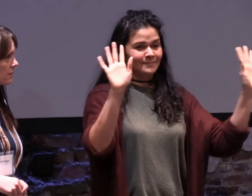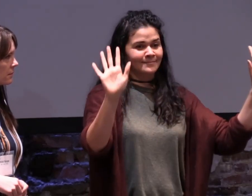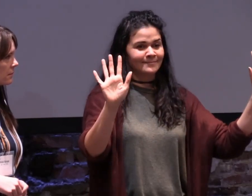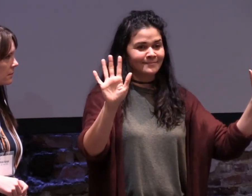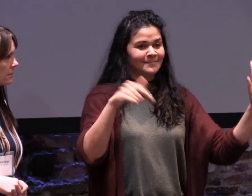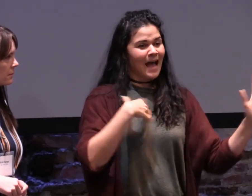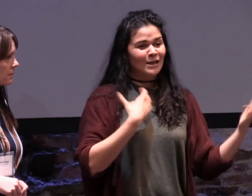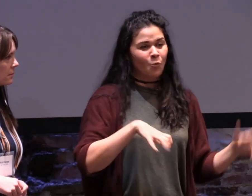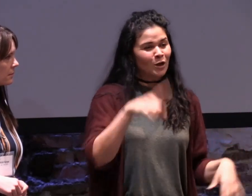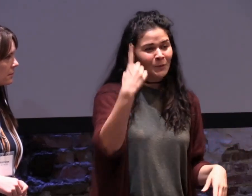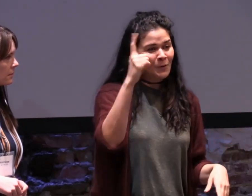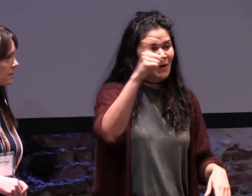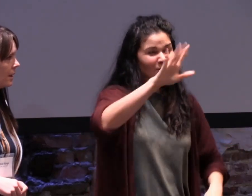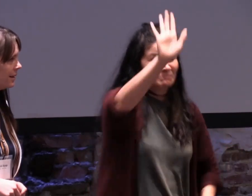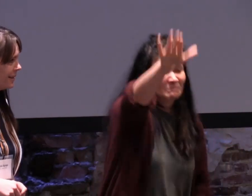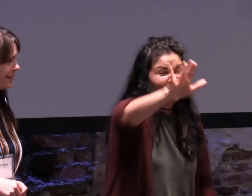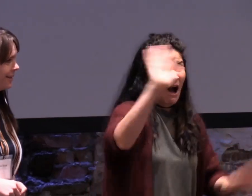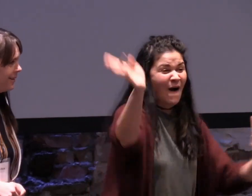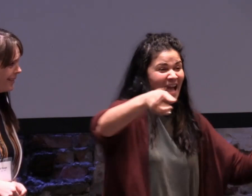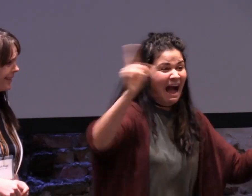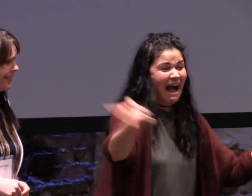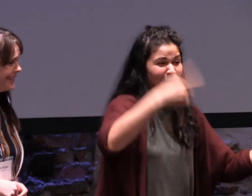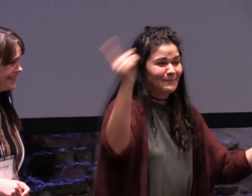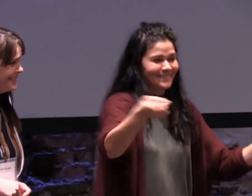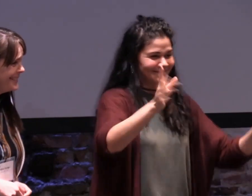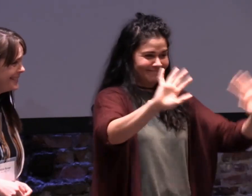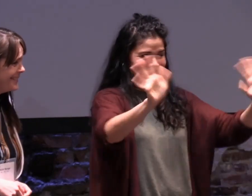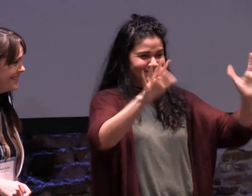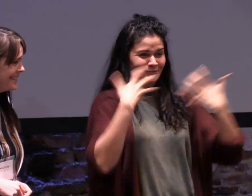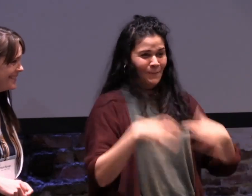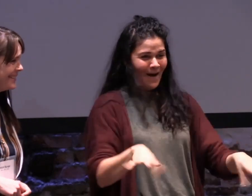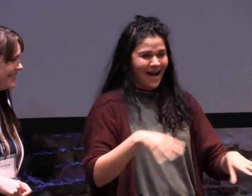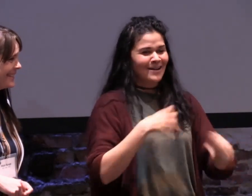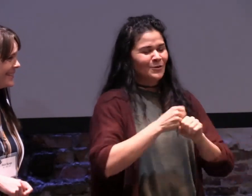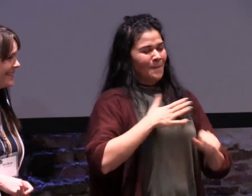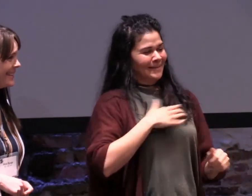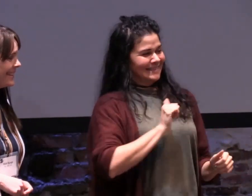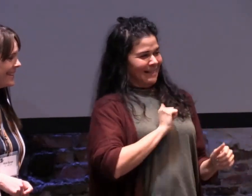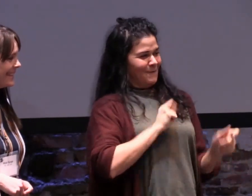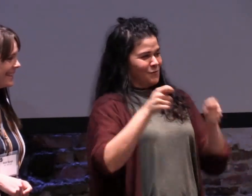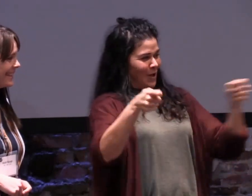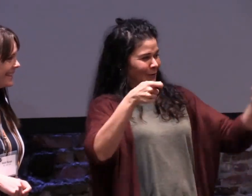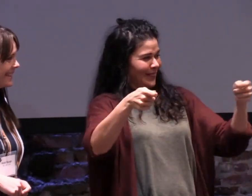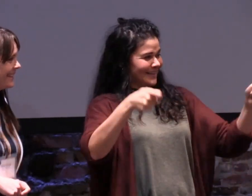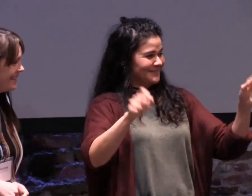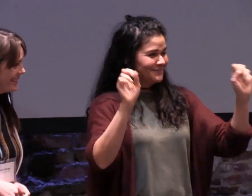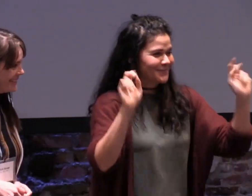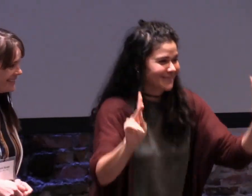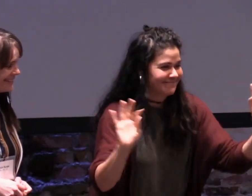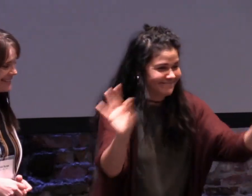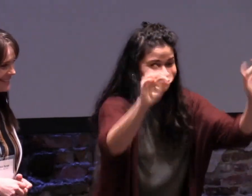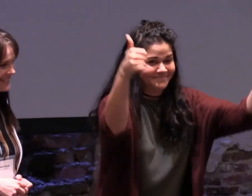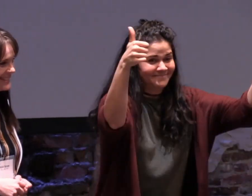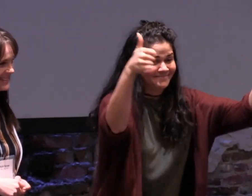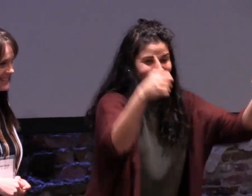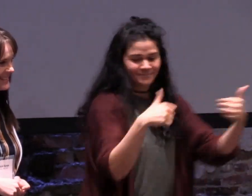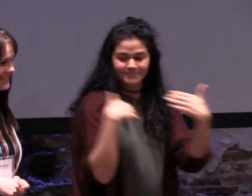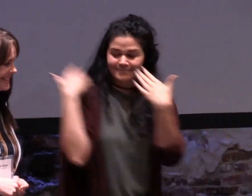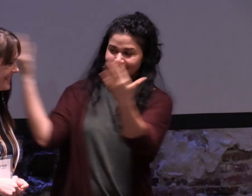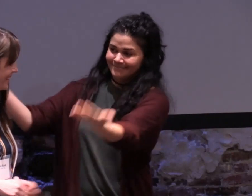and we want to have everyone have a chance. So I know there's lots of questions that keep coming up, but I'm going to really manage and